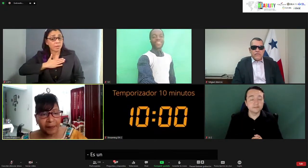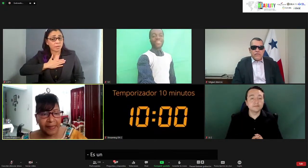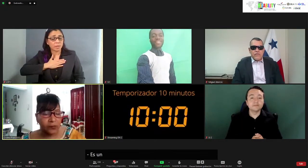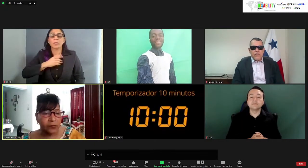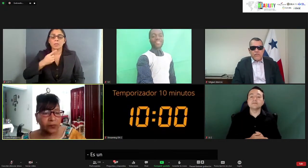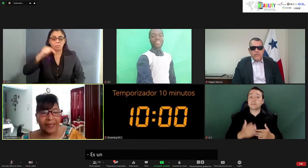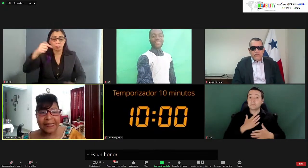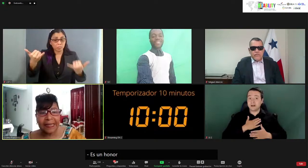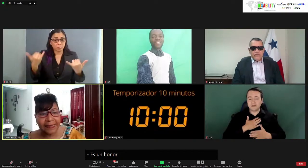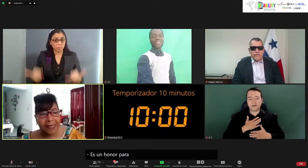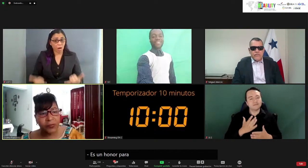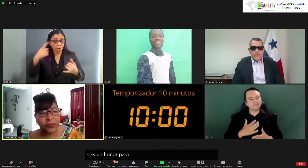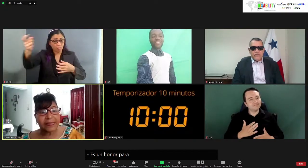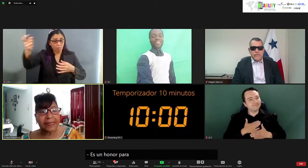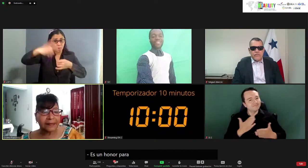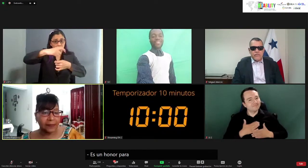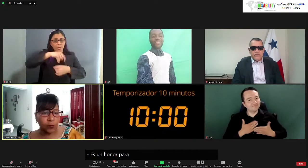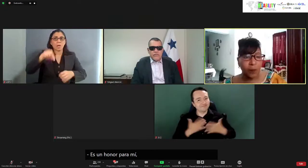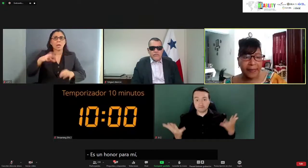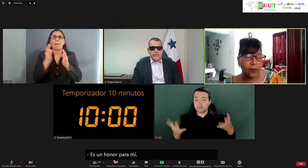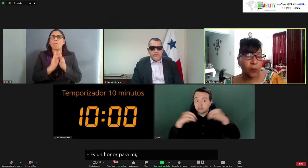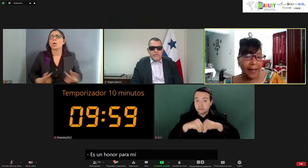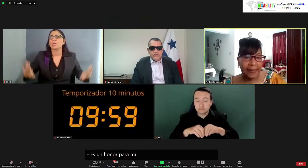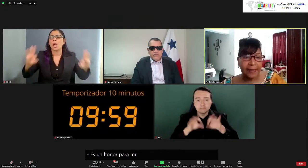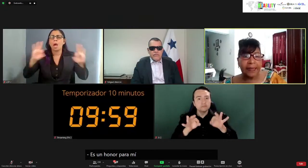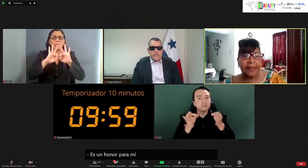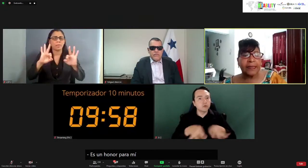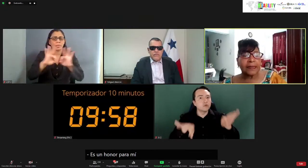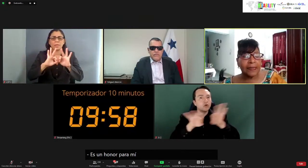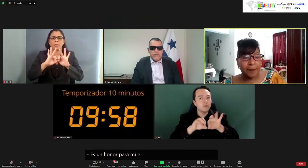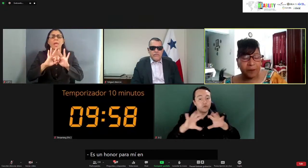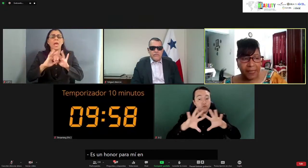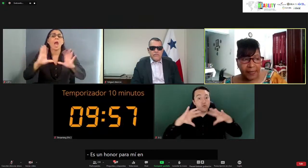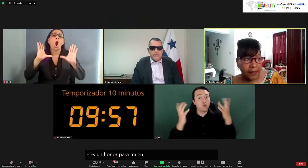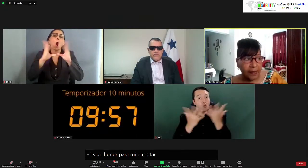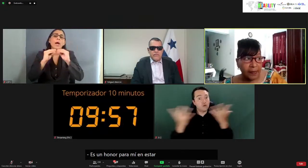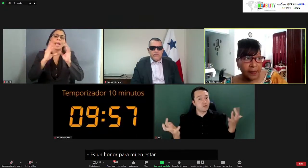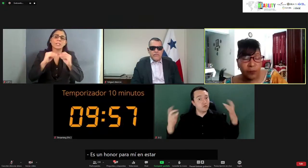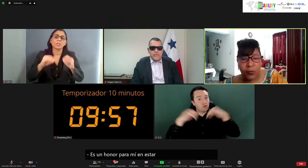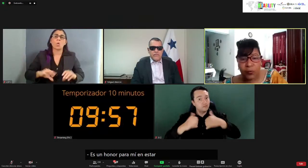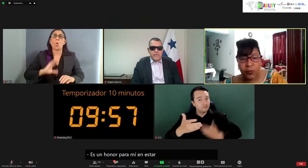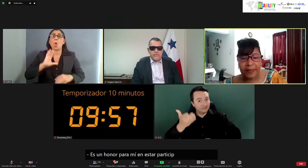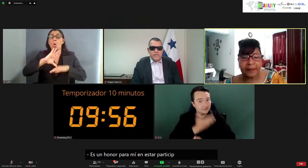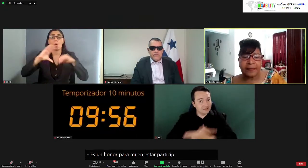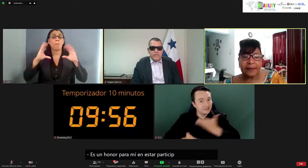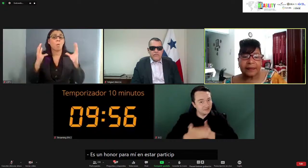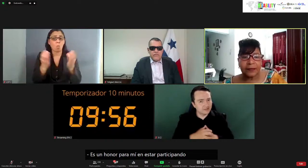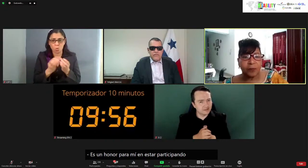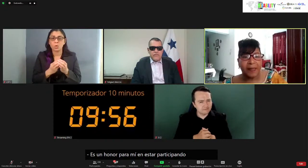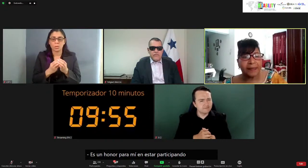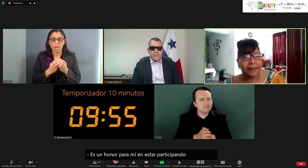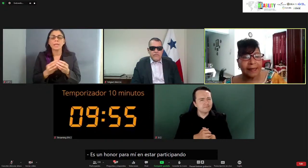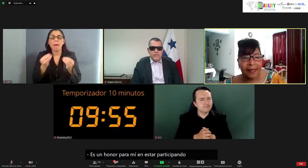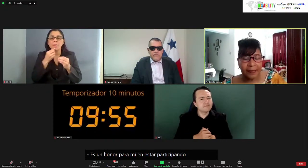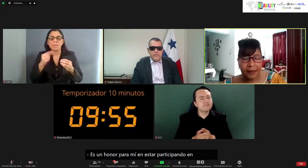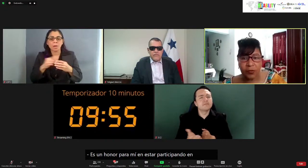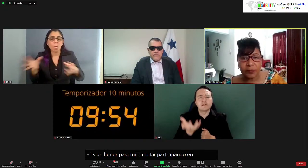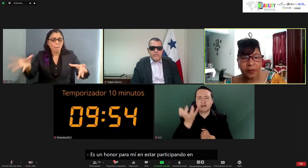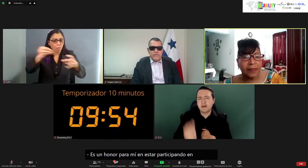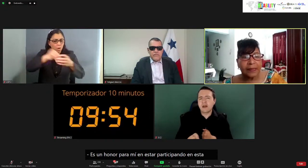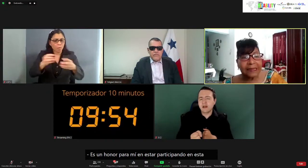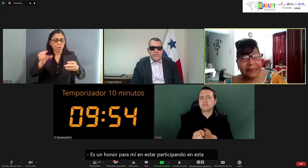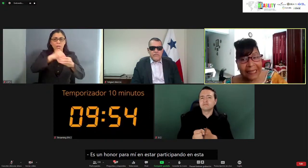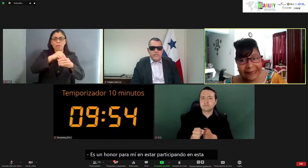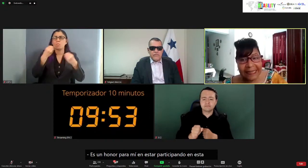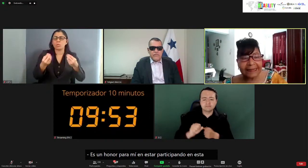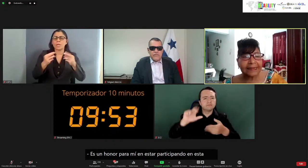it is an honor for me to participate in this very important world summit that involves